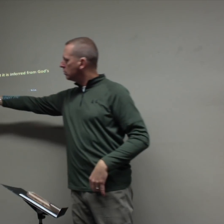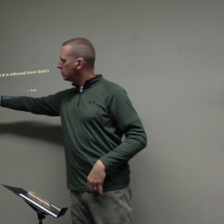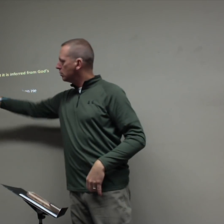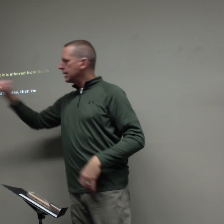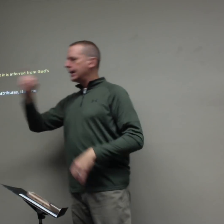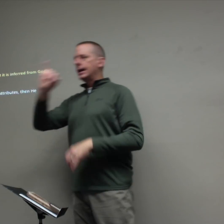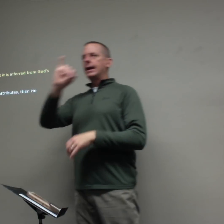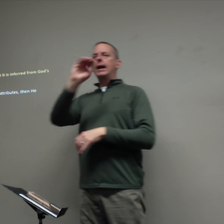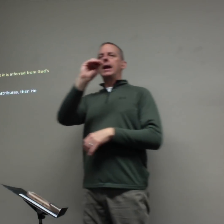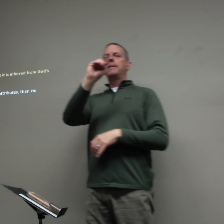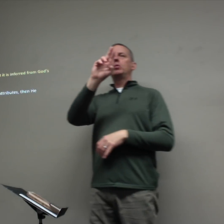Three.